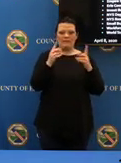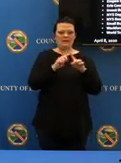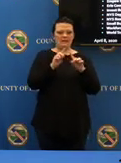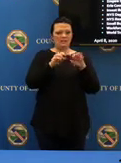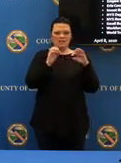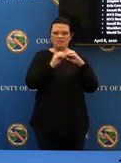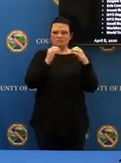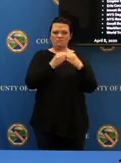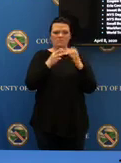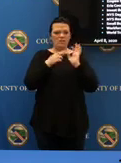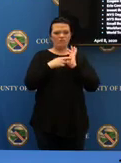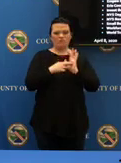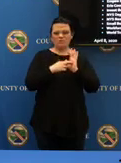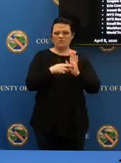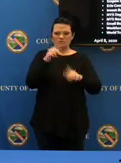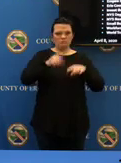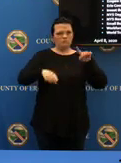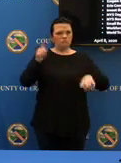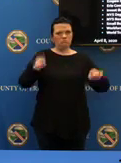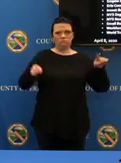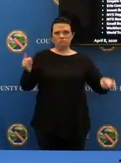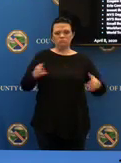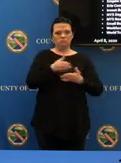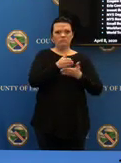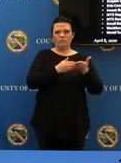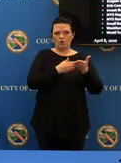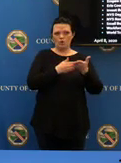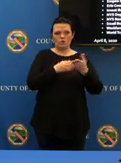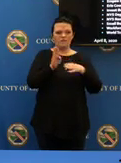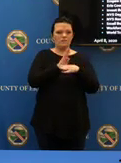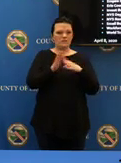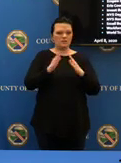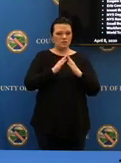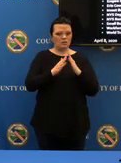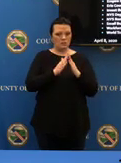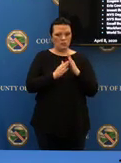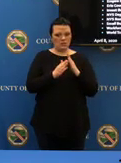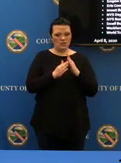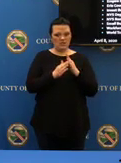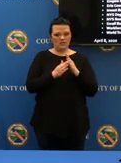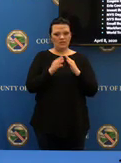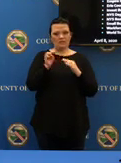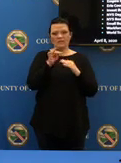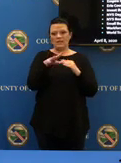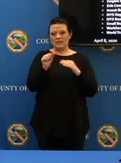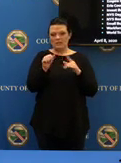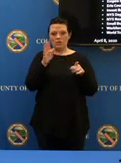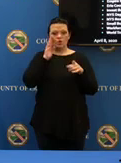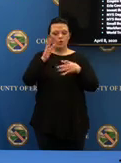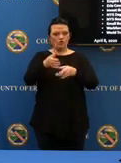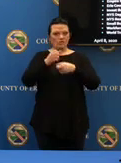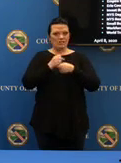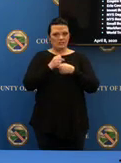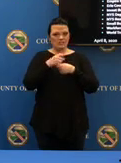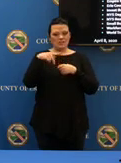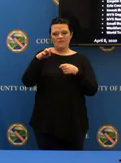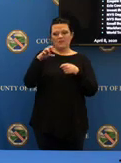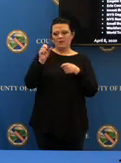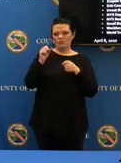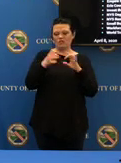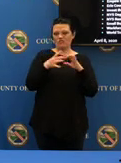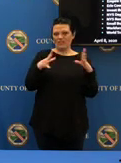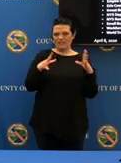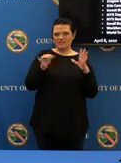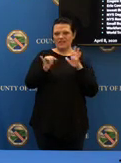that are representing various portions of our business community. To the media members, you will be receiving a press release